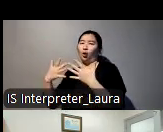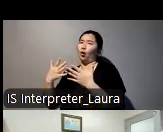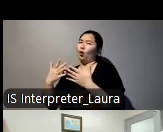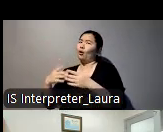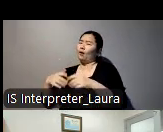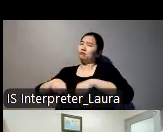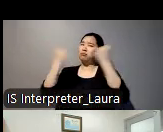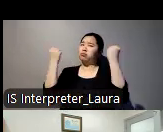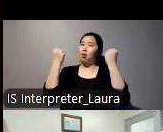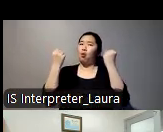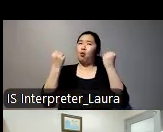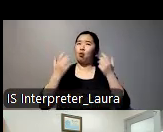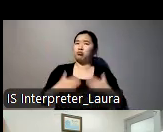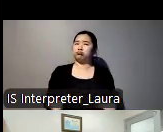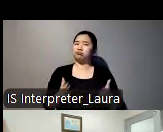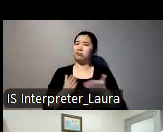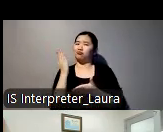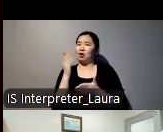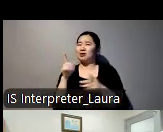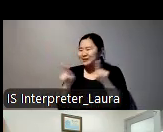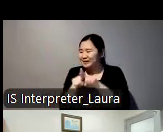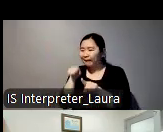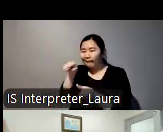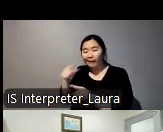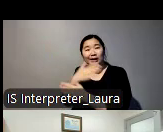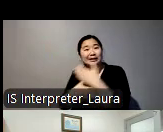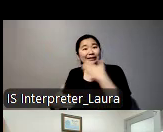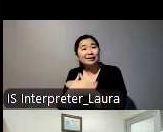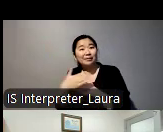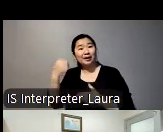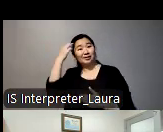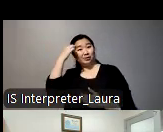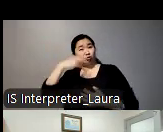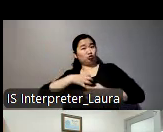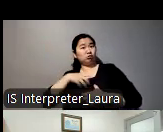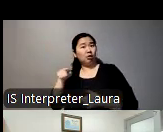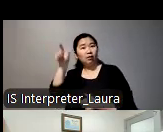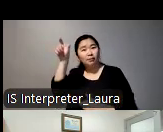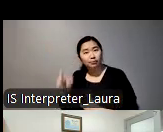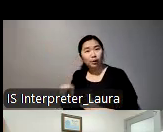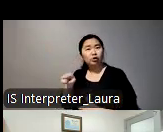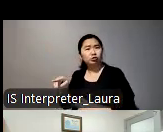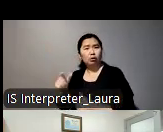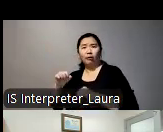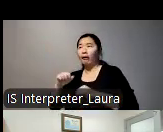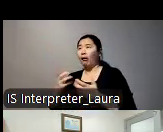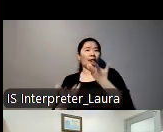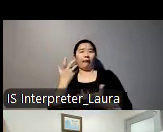procedure, but there were no arrangements for deinstitutionalization and community